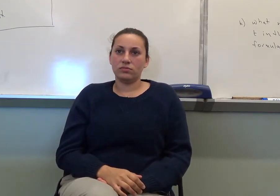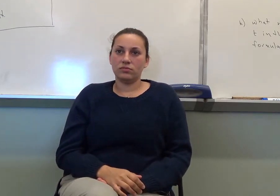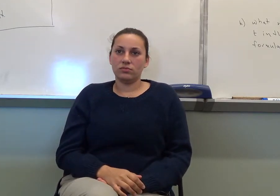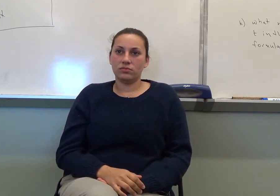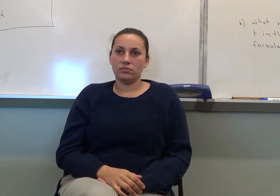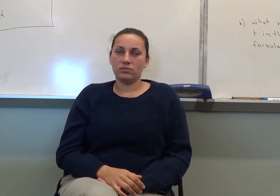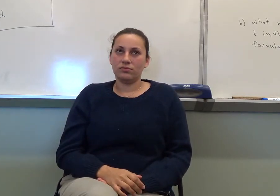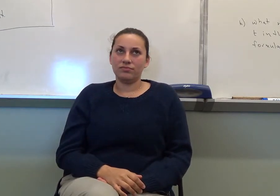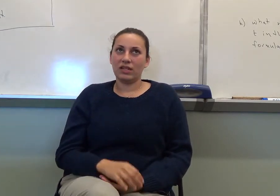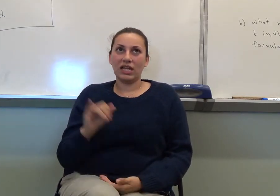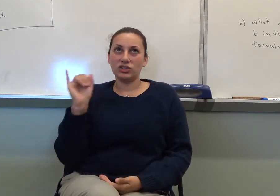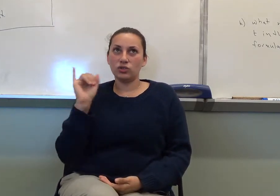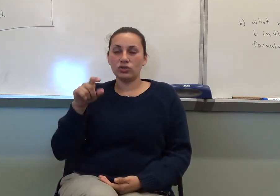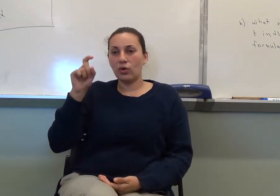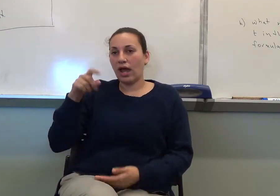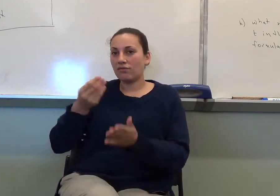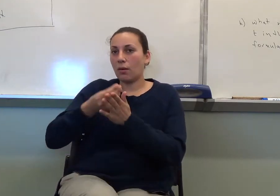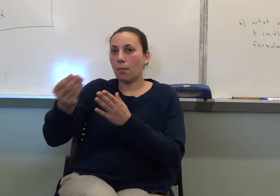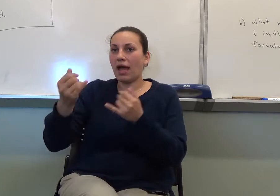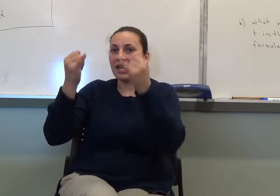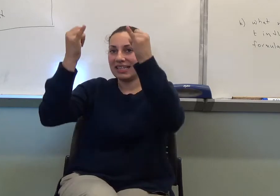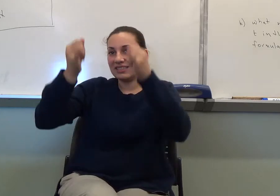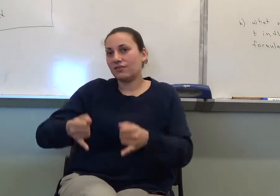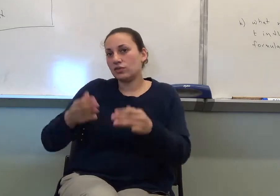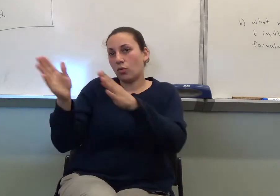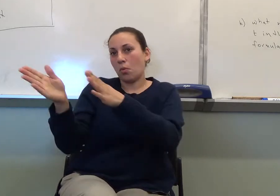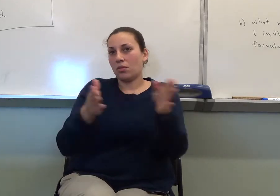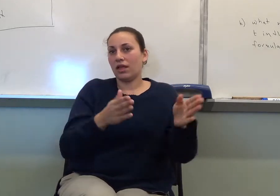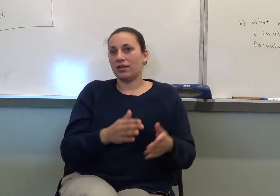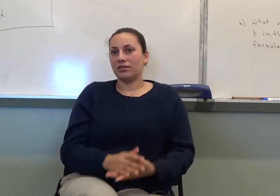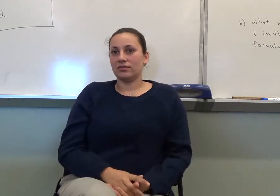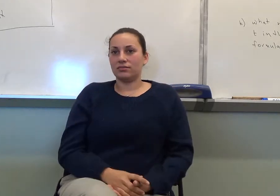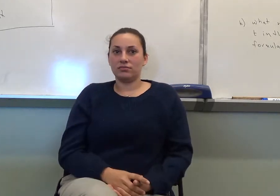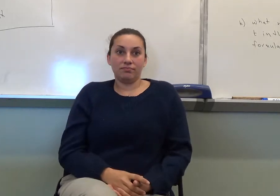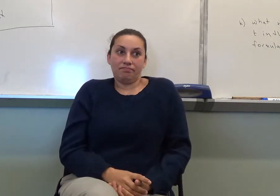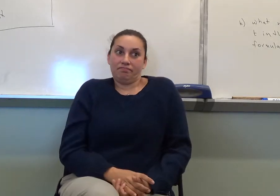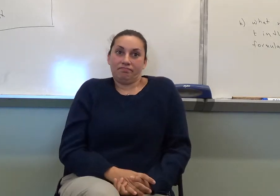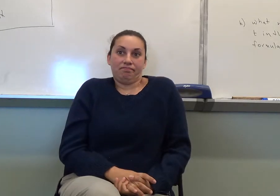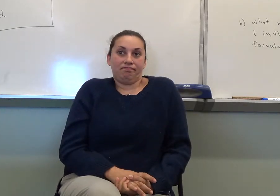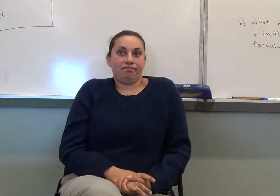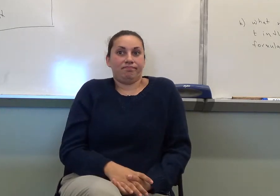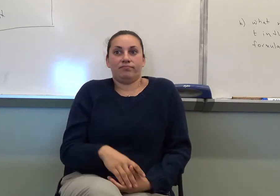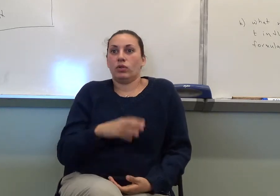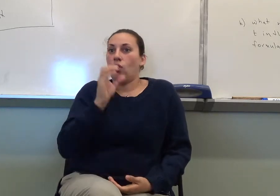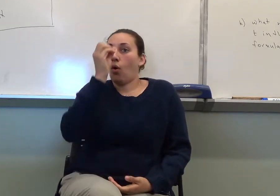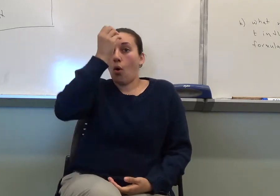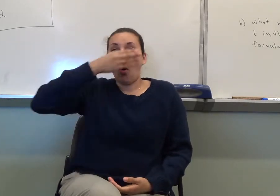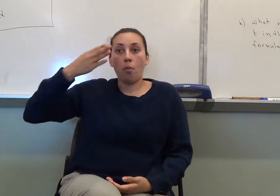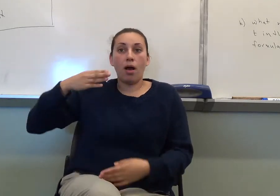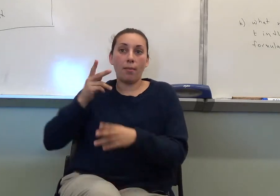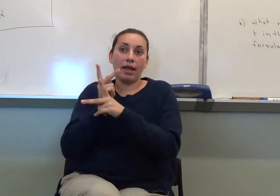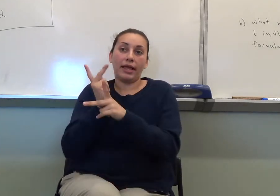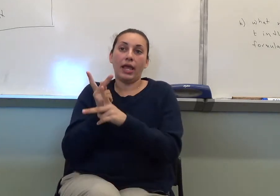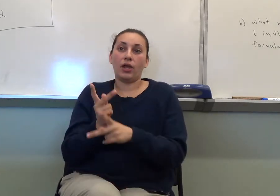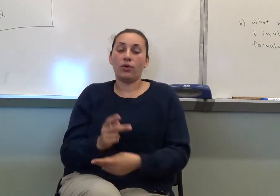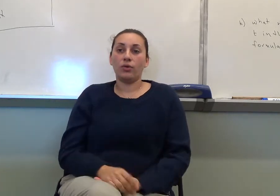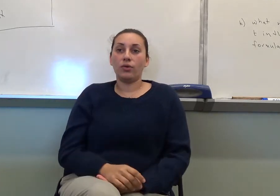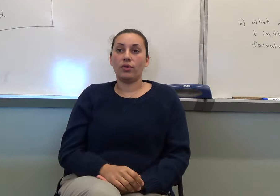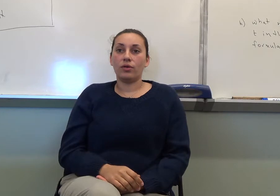Any others on yesterday's? Yes. 37. 37? Okay. A